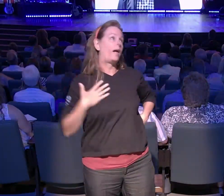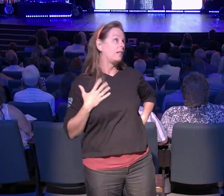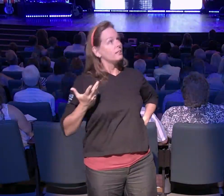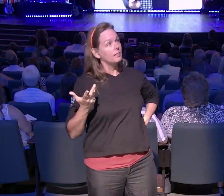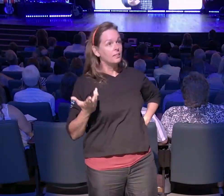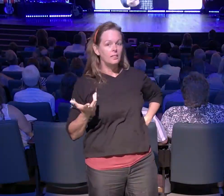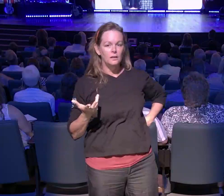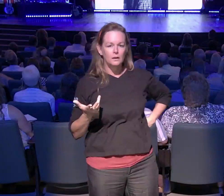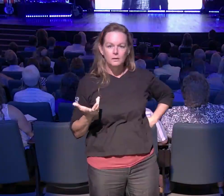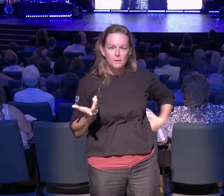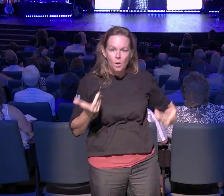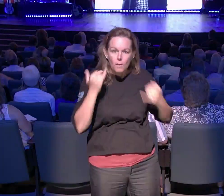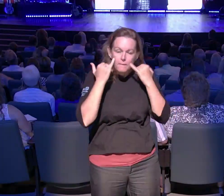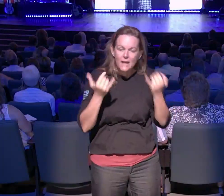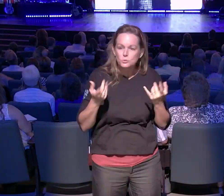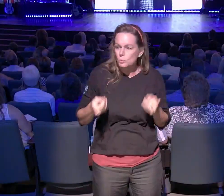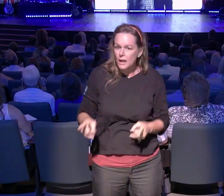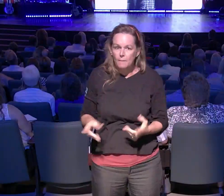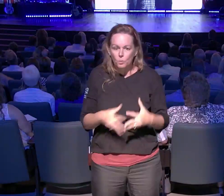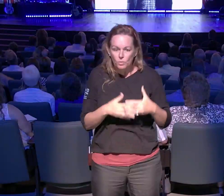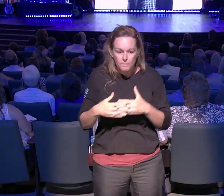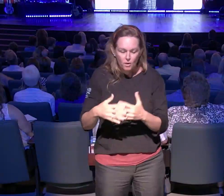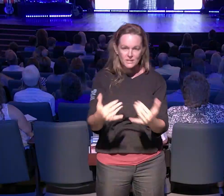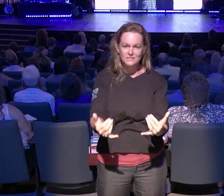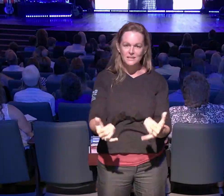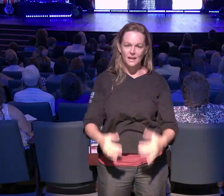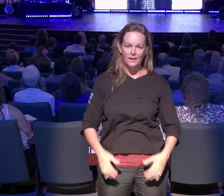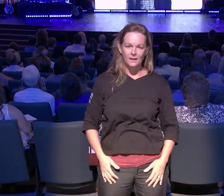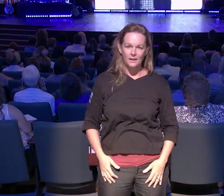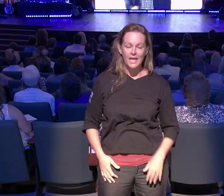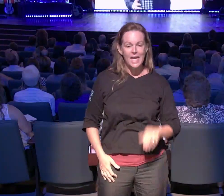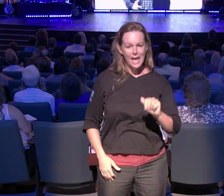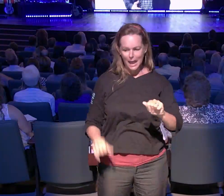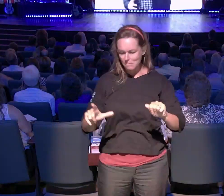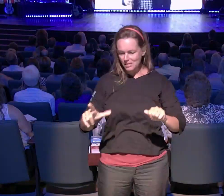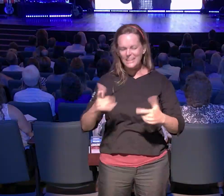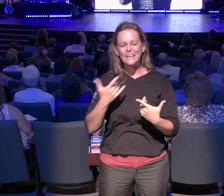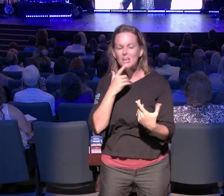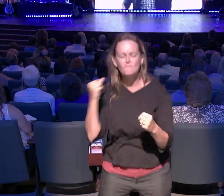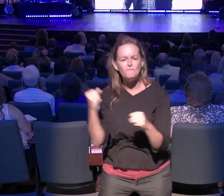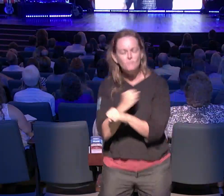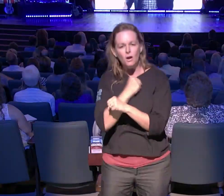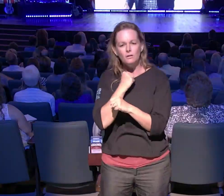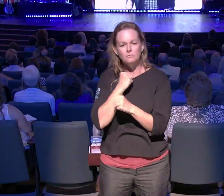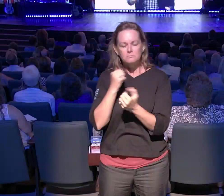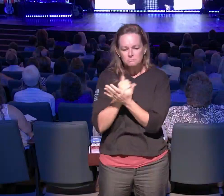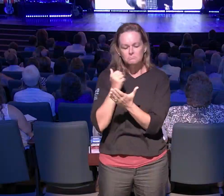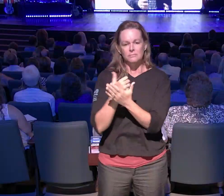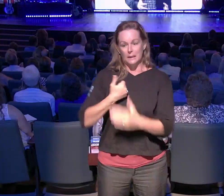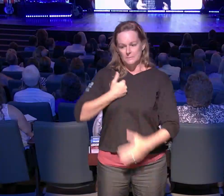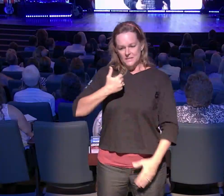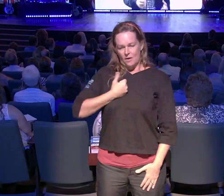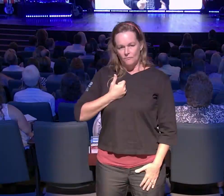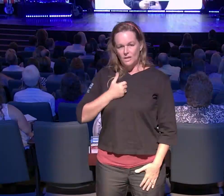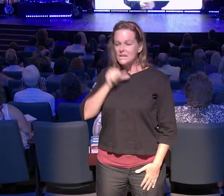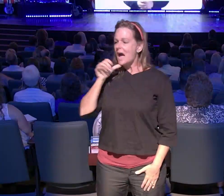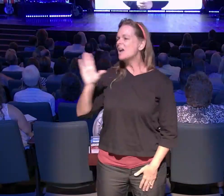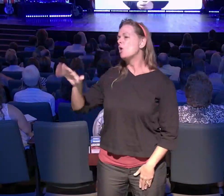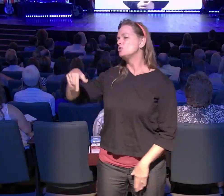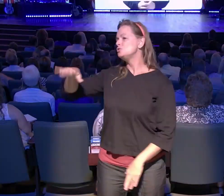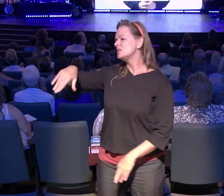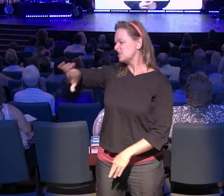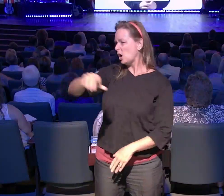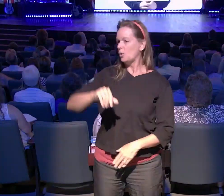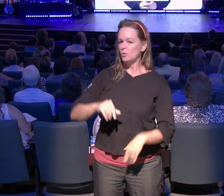peace. You know, what I love about Lincoln is he took the responsibility himself. He took the initiative. And that's the second truth that we pull